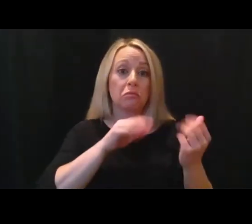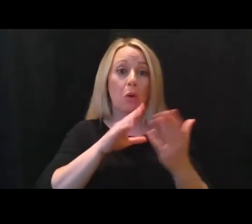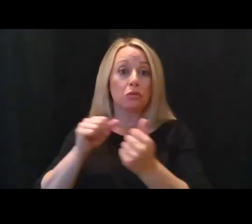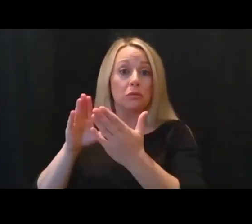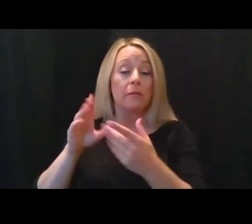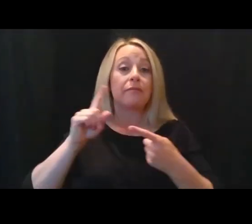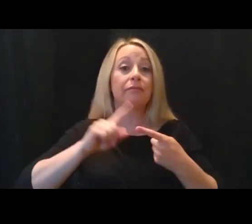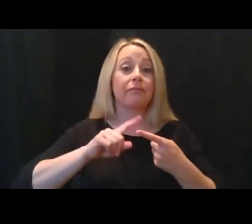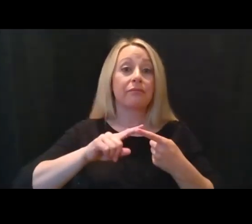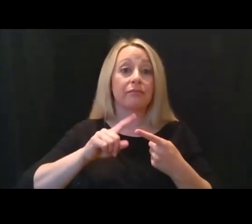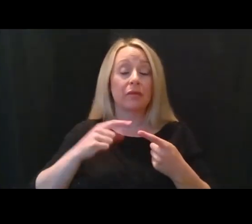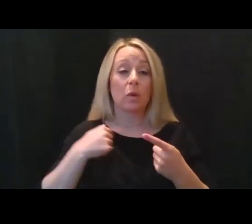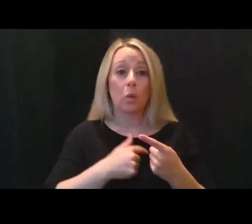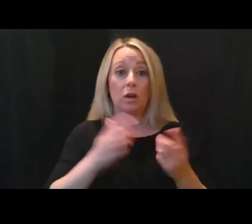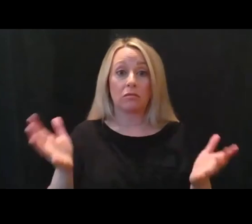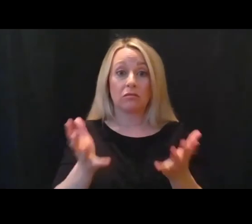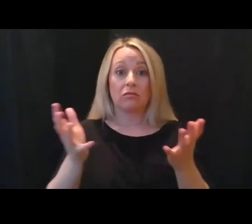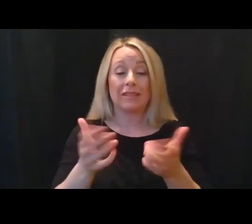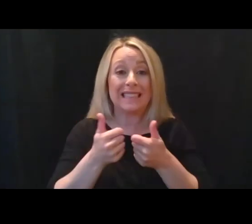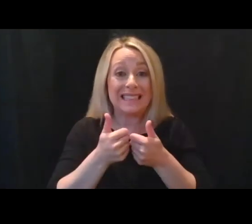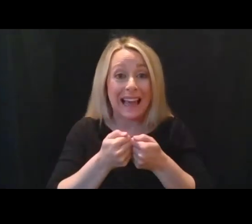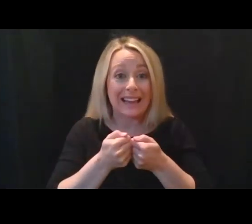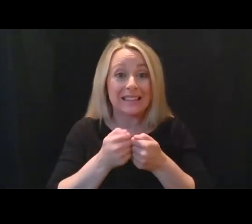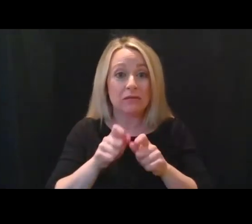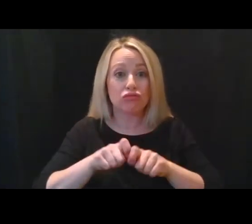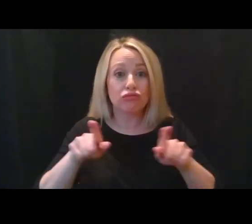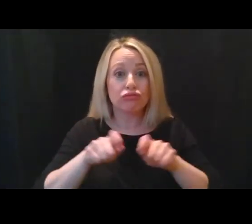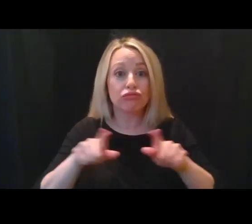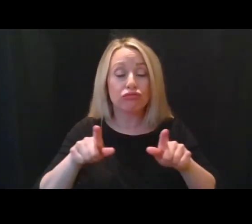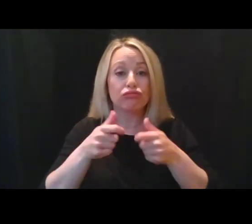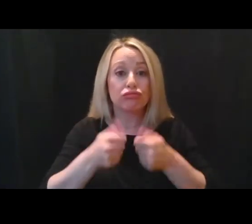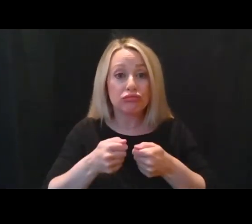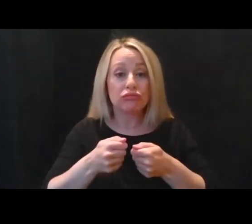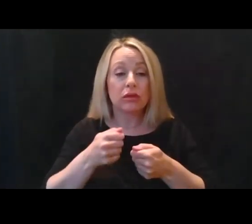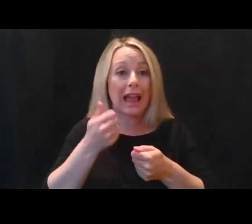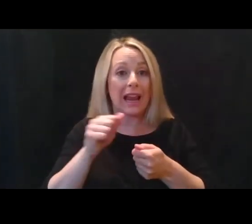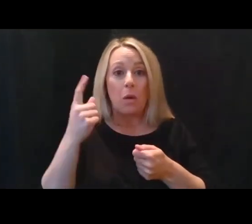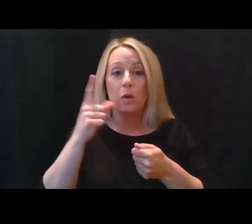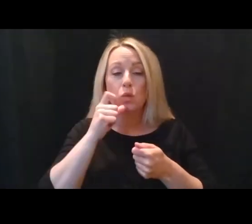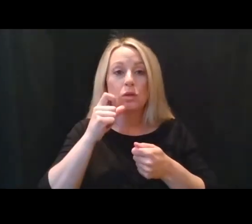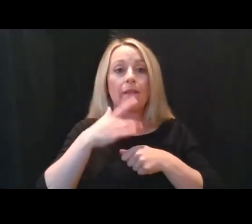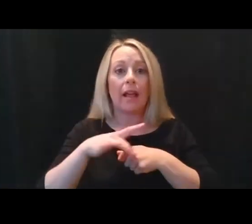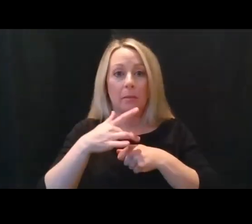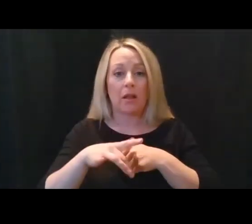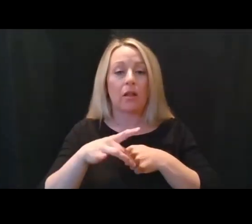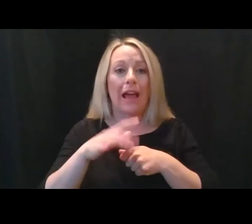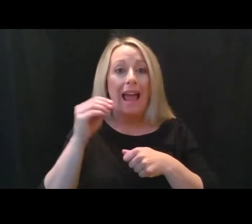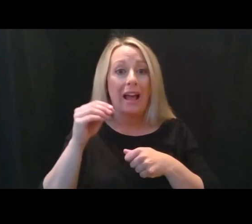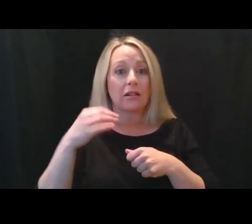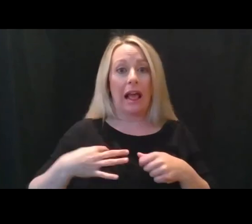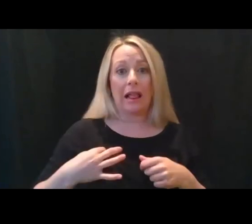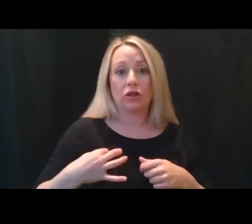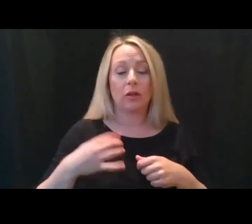are pushing out texts to anyone that is eligible for the vaccine. And you can go in and click on the